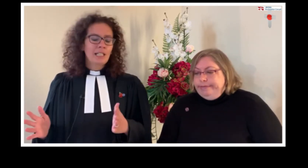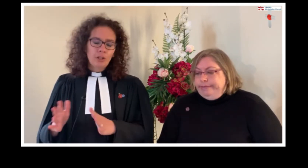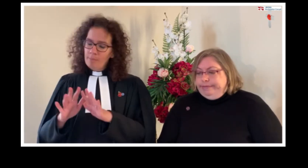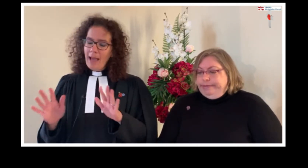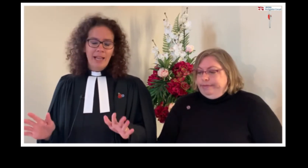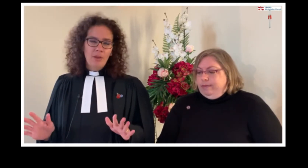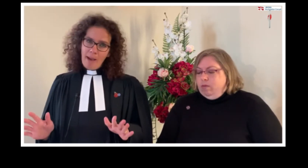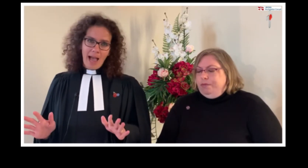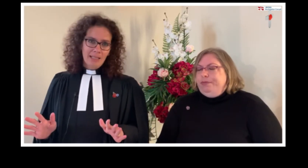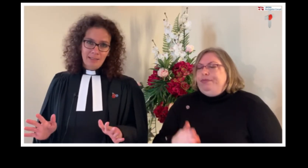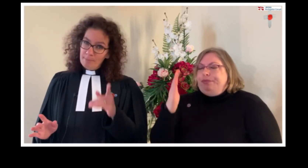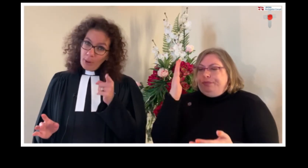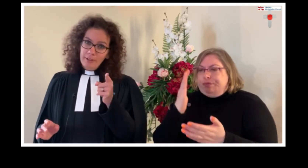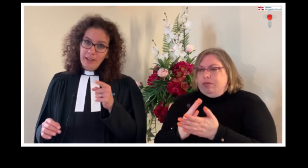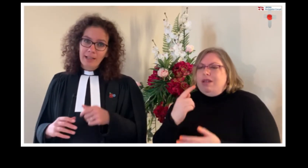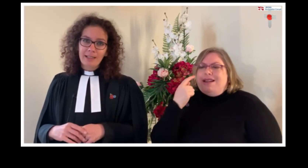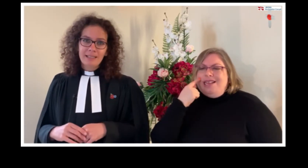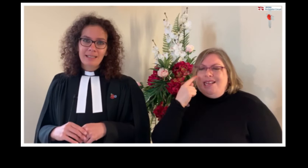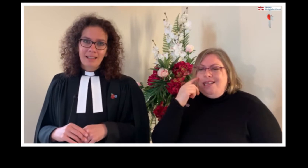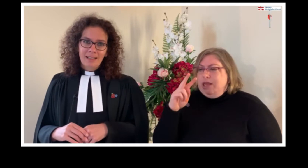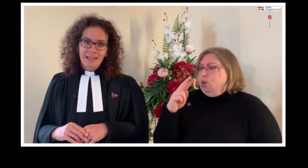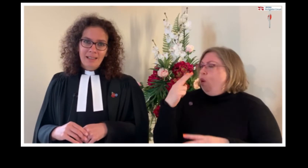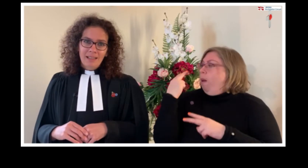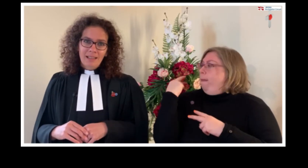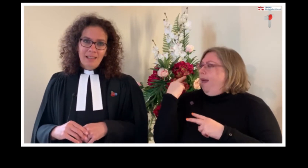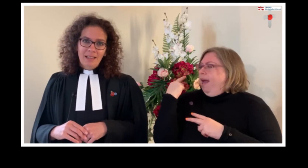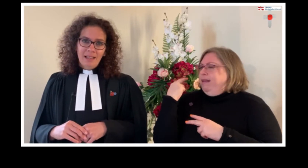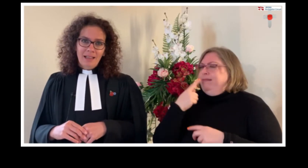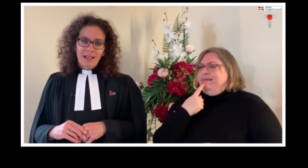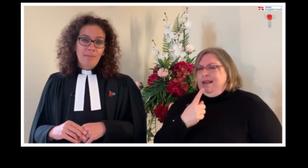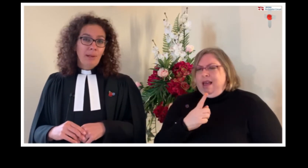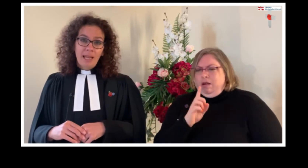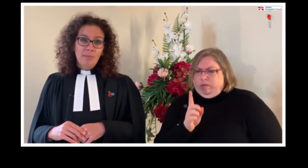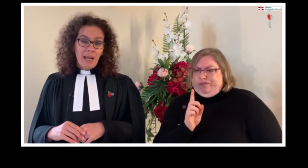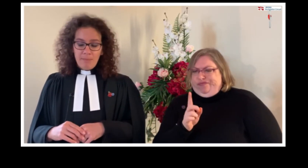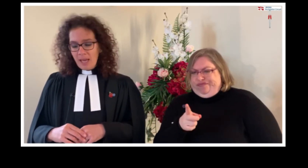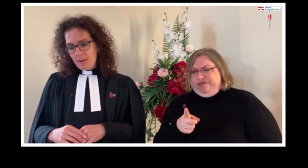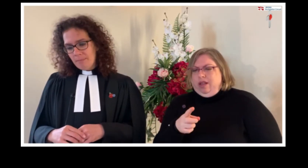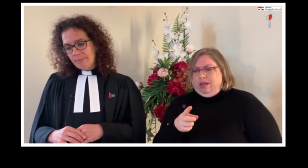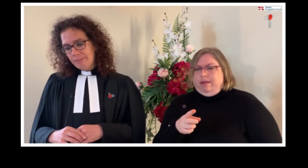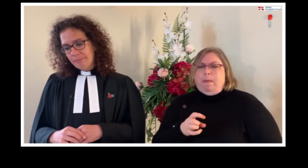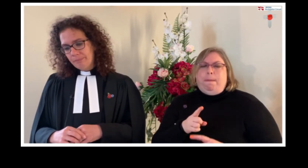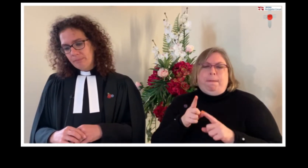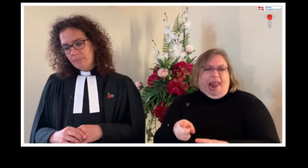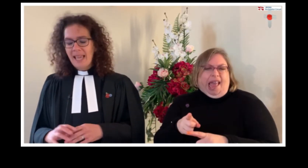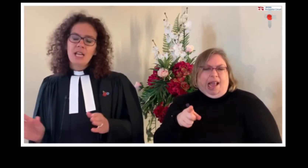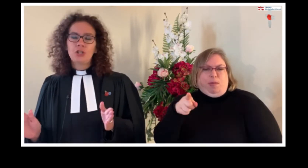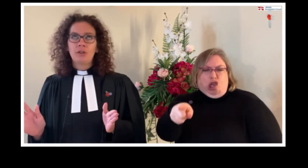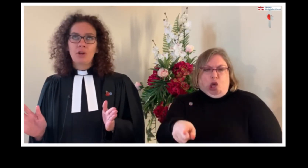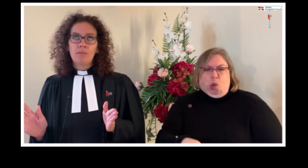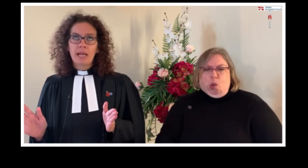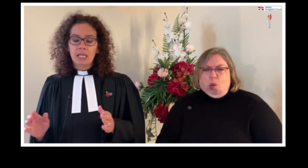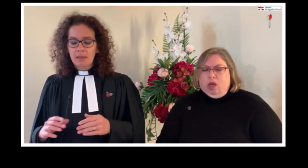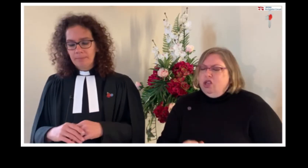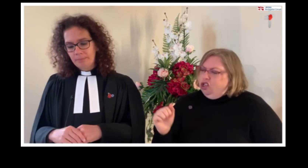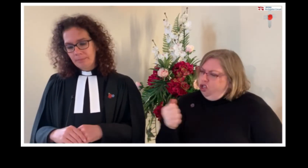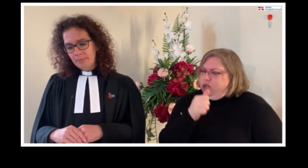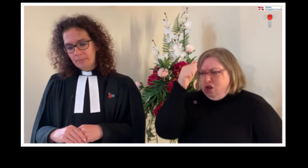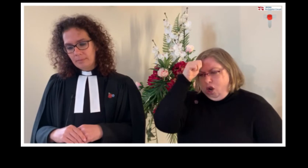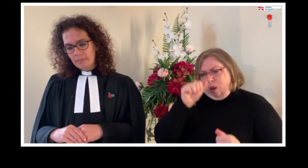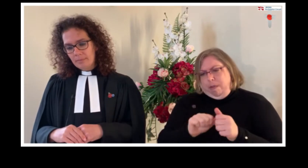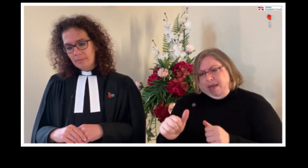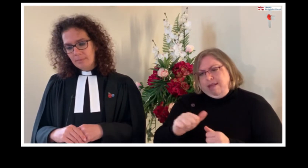It's easy to look back at the past and point fingers and play the blame game. They should have known better.